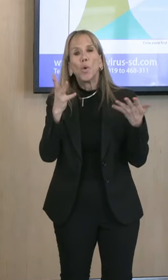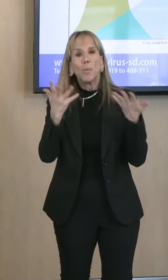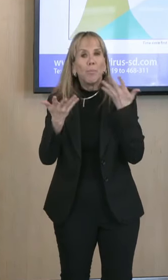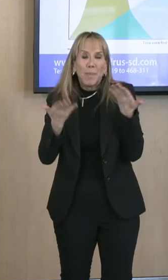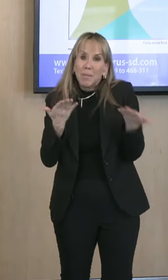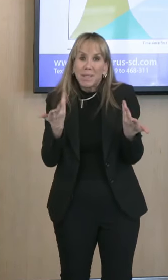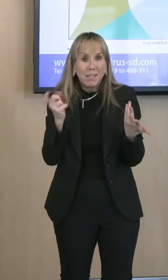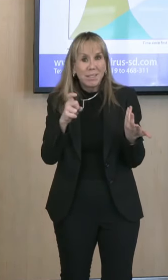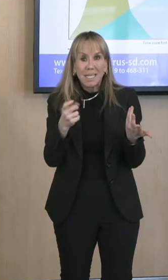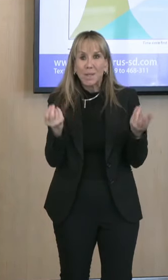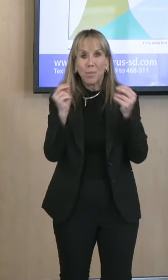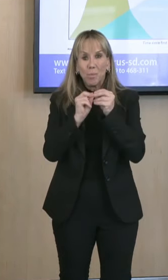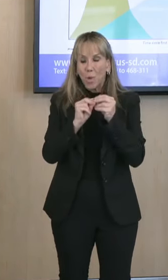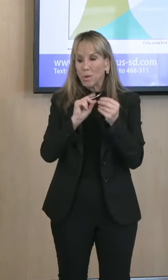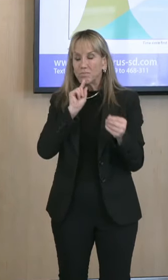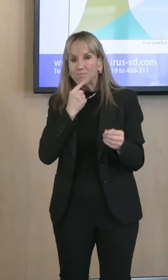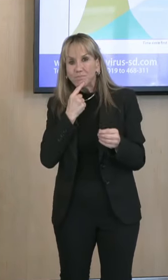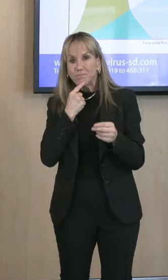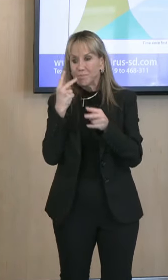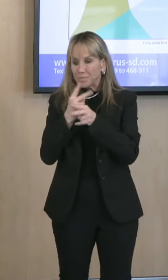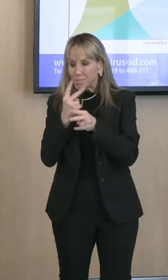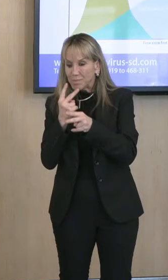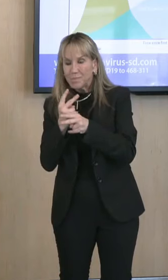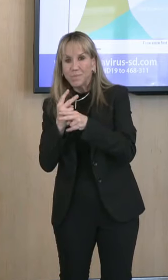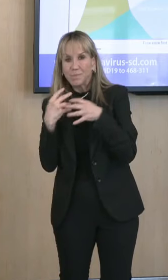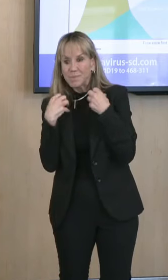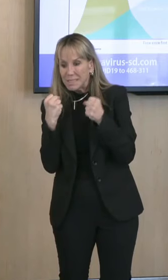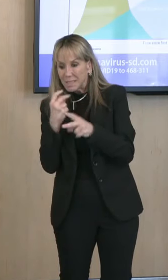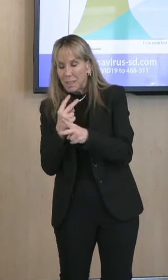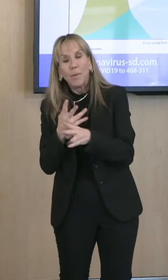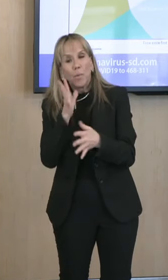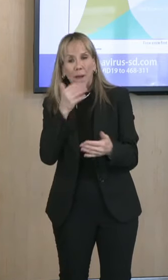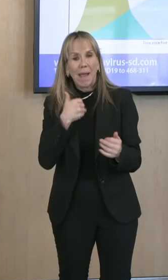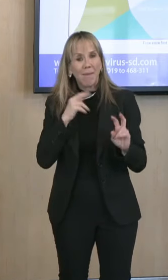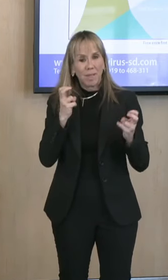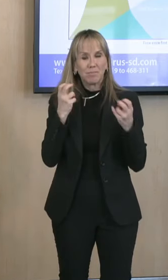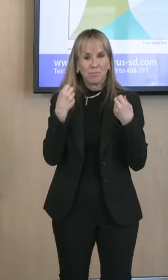more involved health care will be able to have access to it.